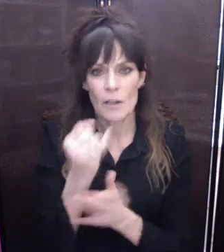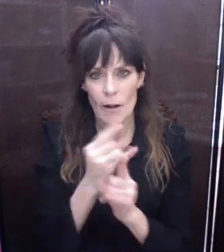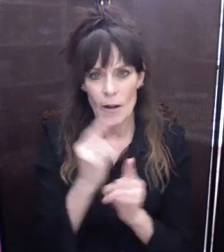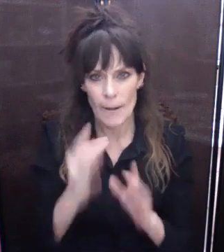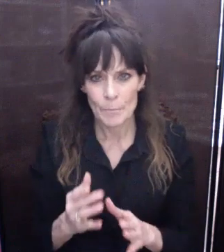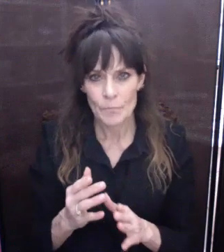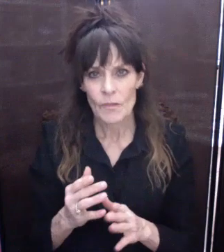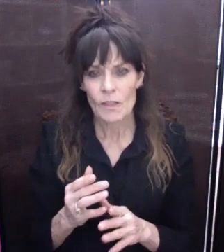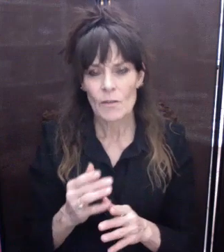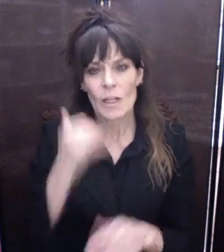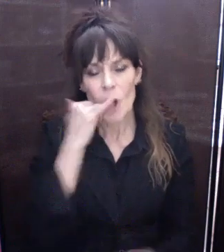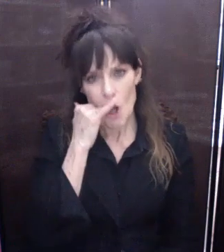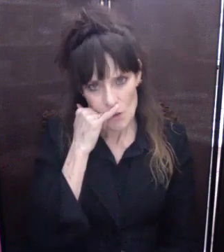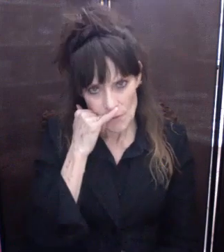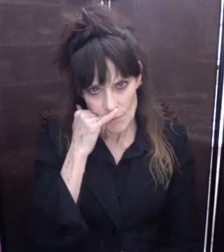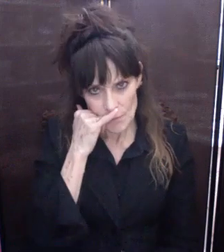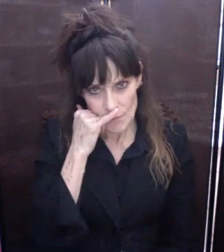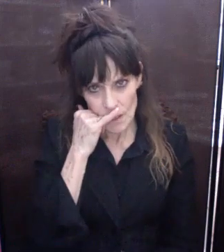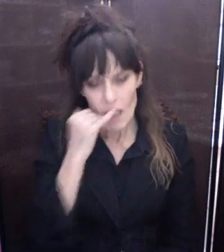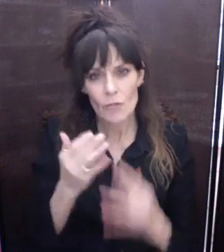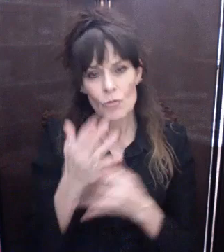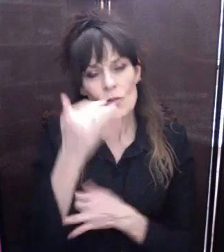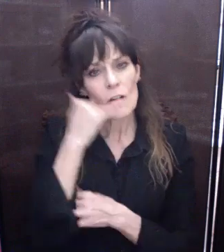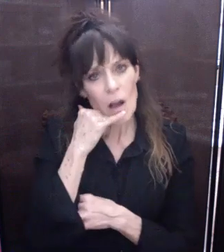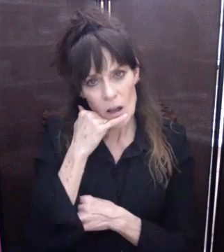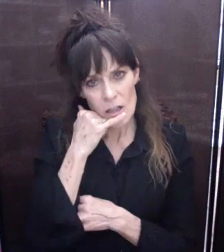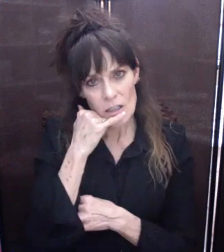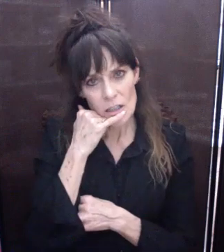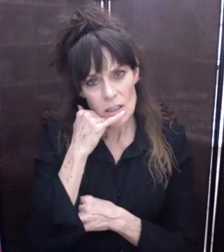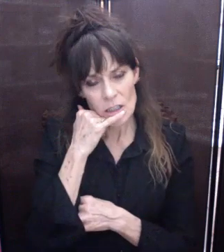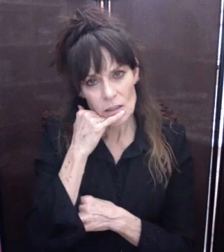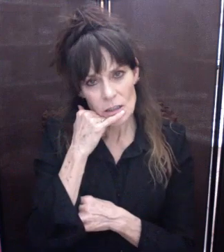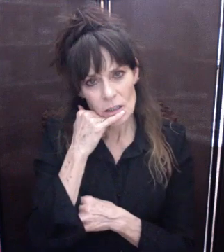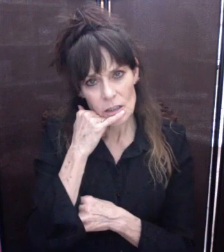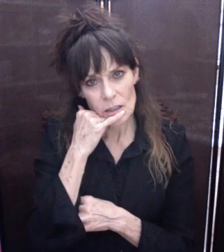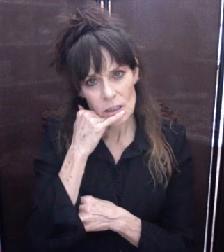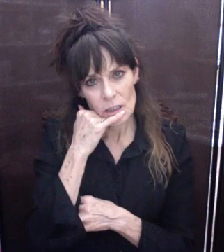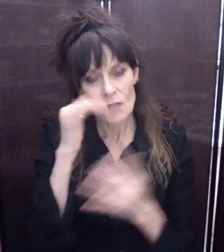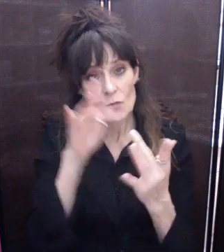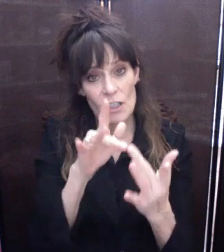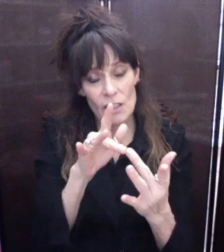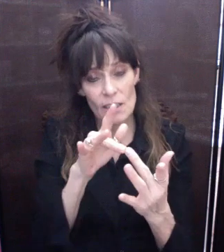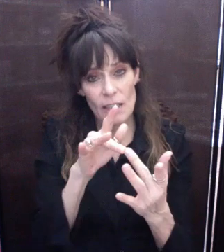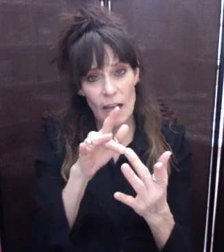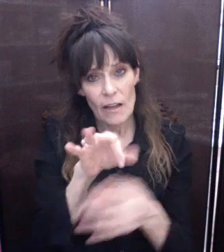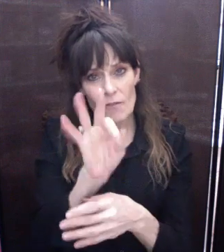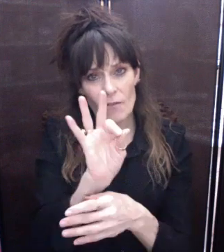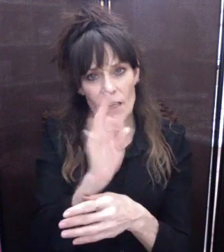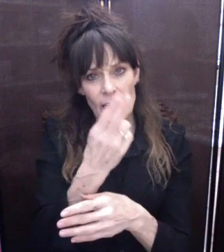series of phone calls. And through those phone calls, he reaches out and ultimately finds Henrietta Seiberling. And